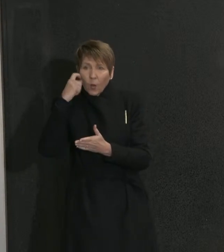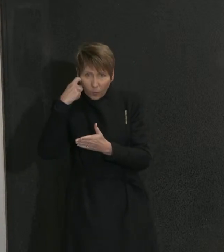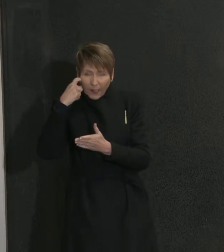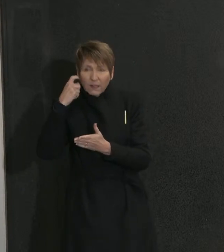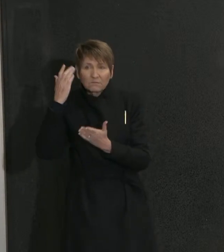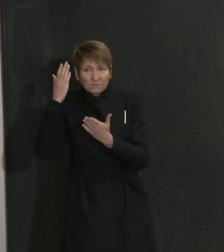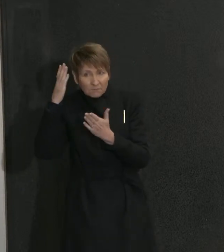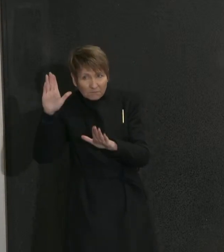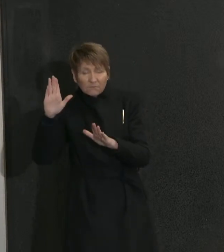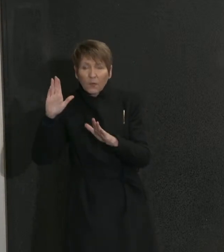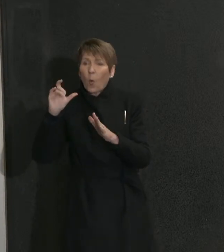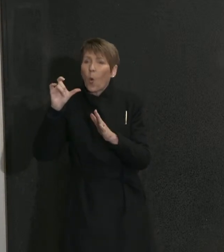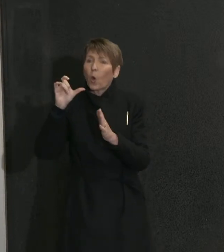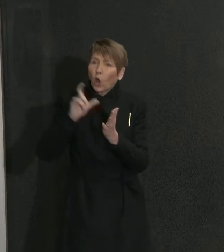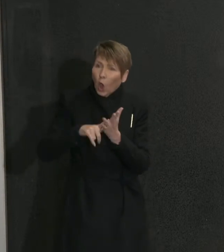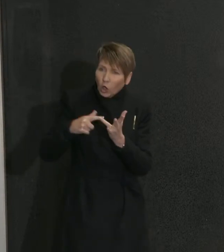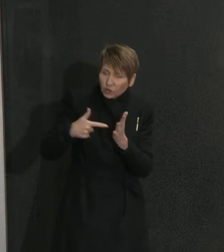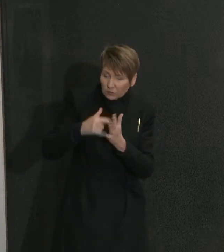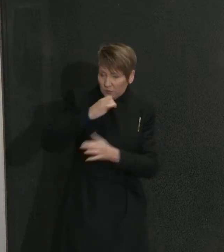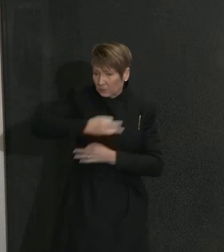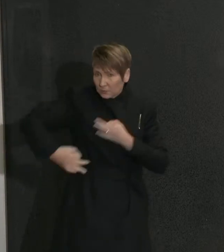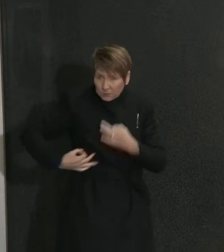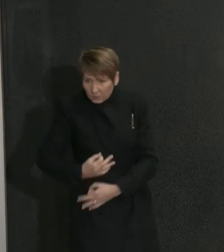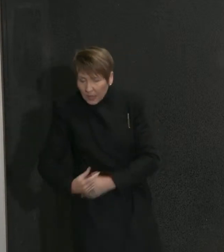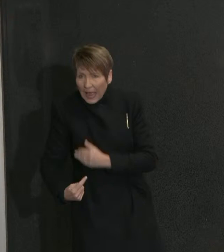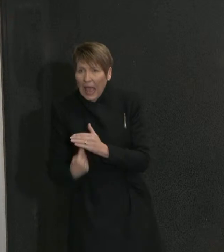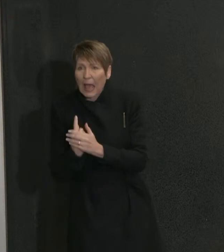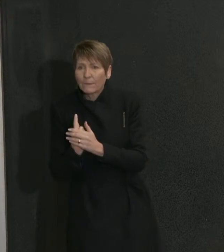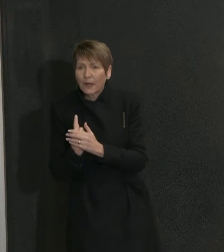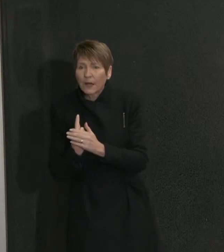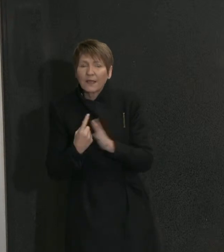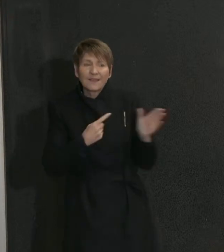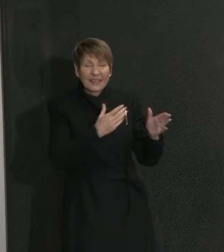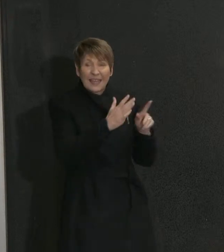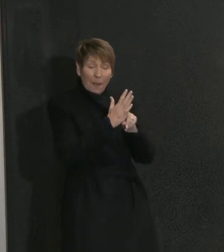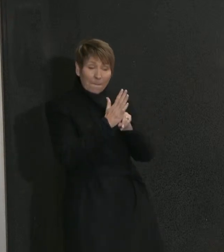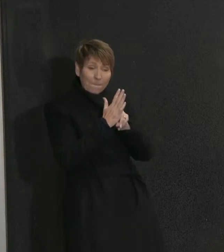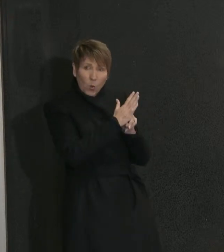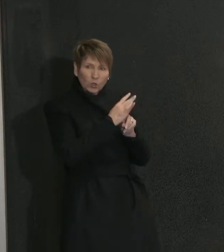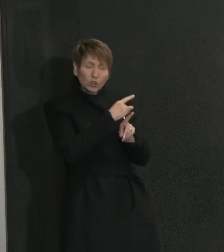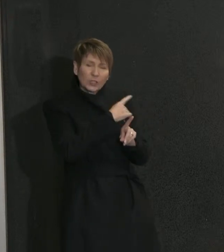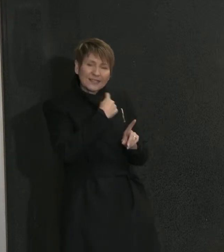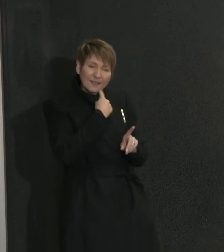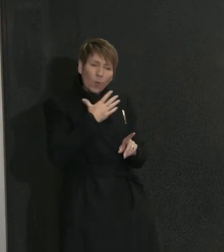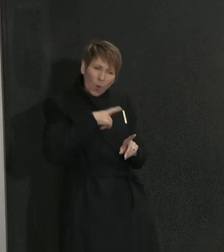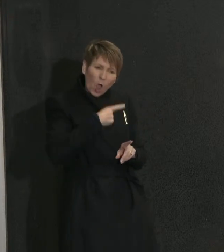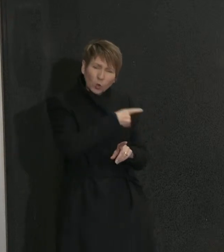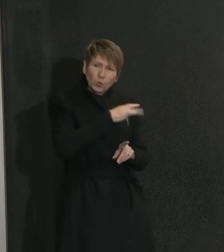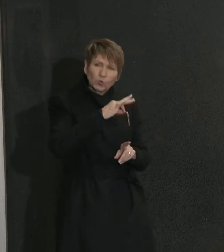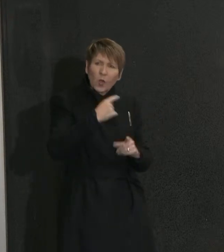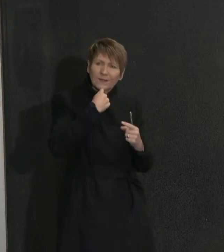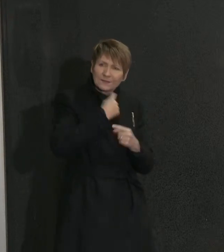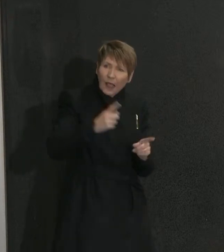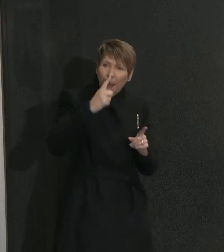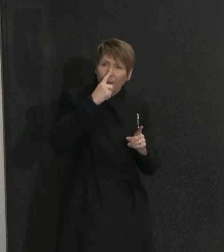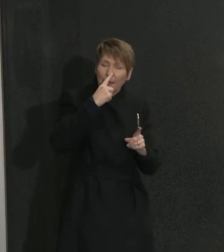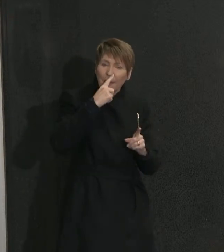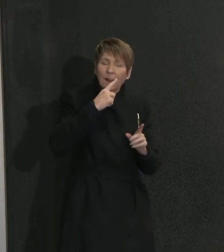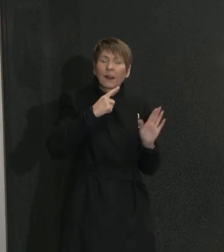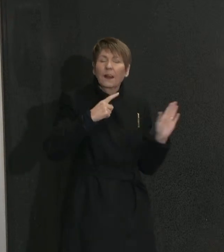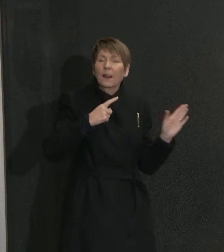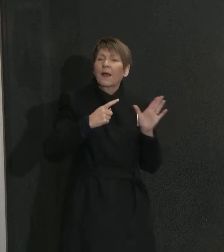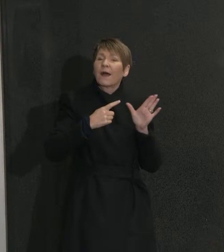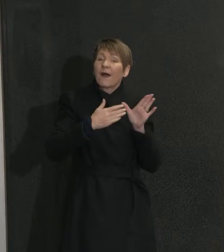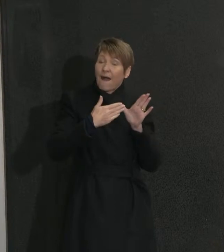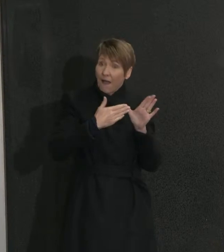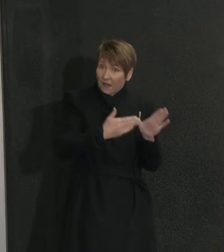all manner of different processes, and I think it would be unwise to dispense with the confidence or disregard the confidence